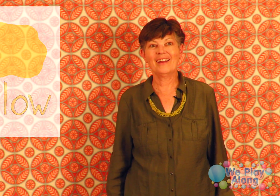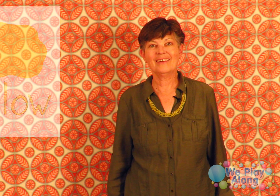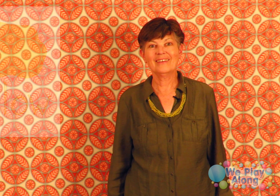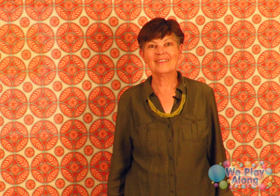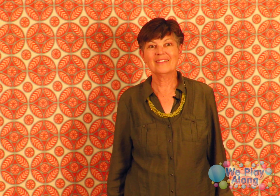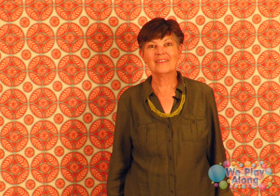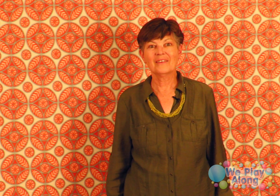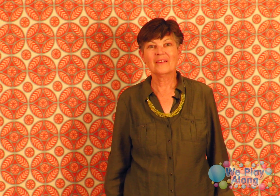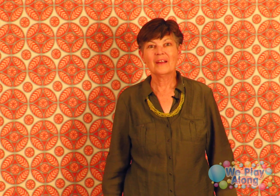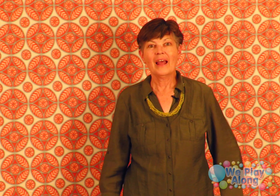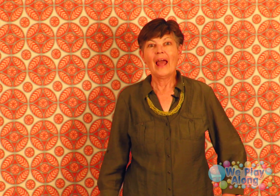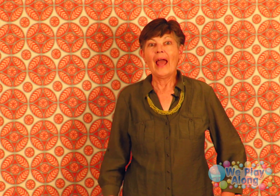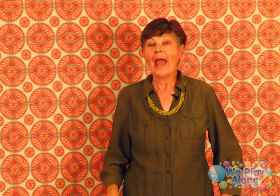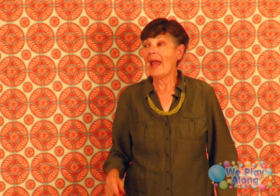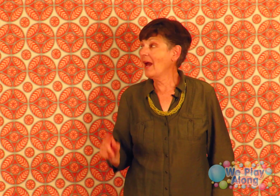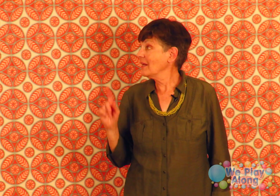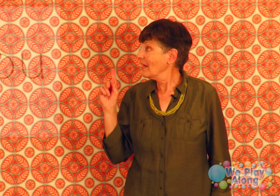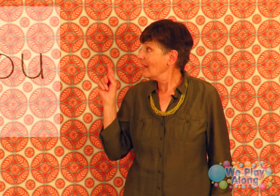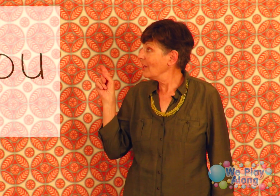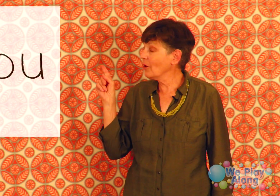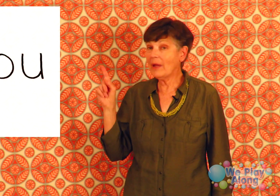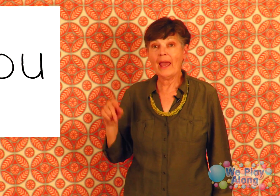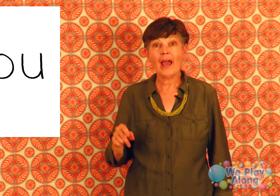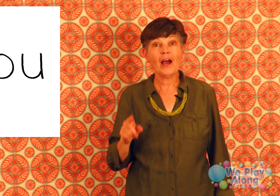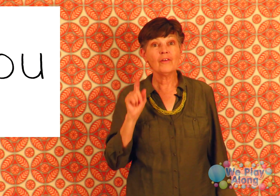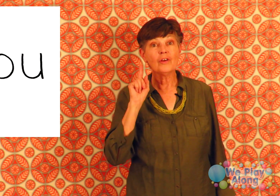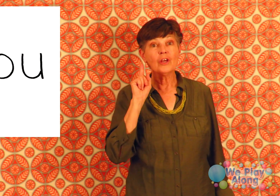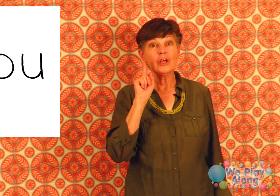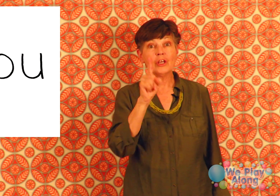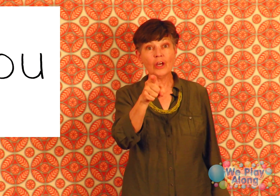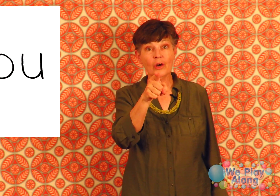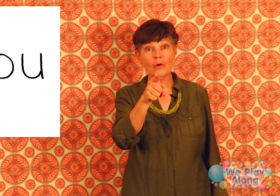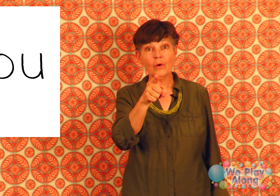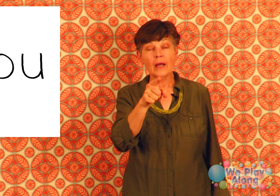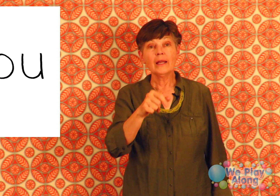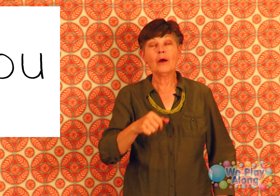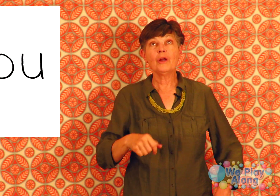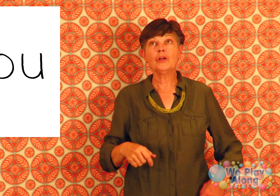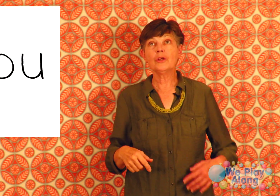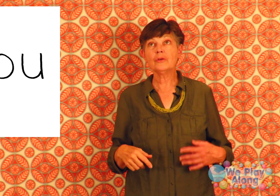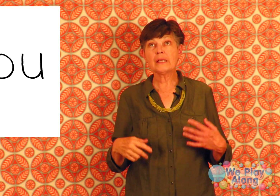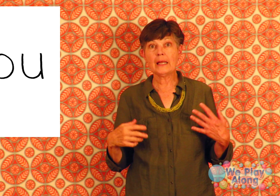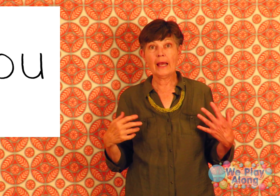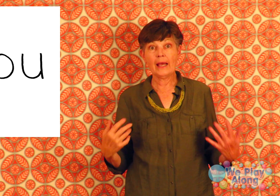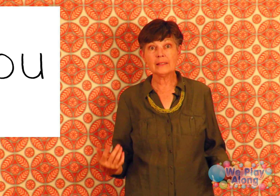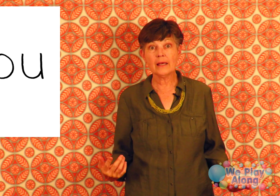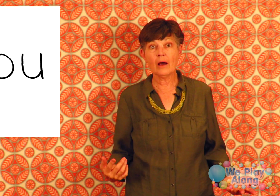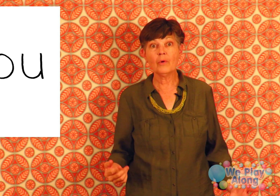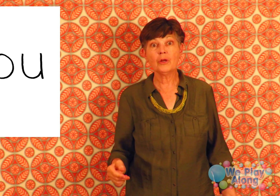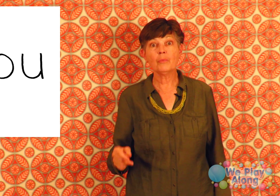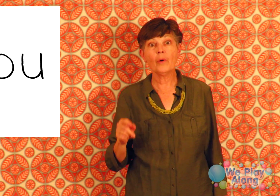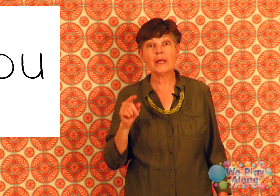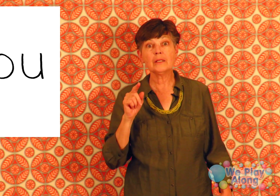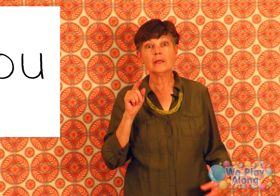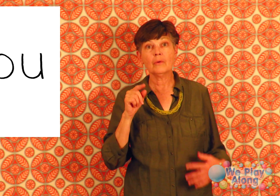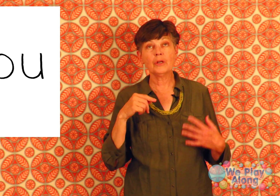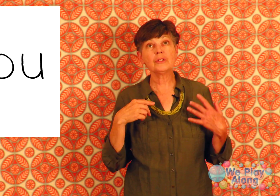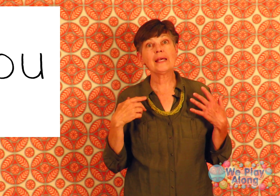sun. And here we have you. Now when you're using an ASL, when you're